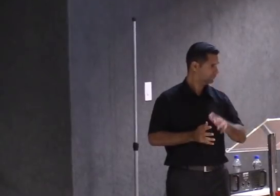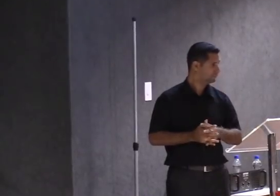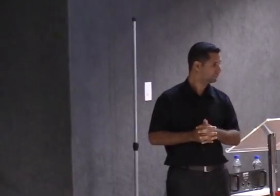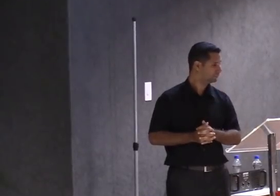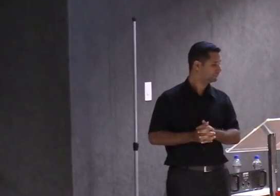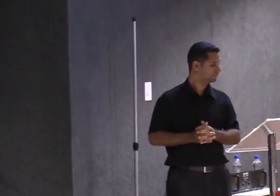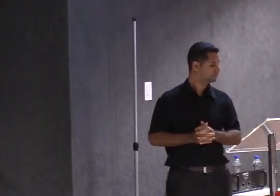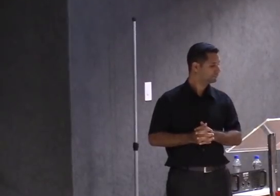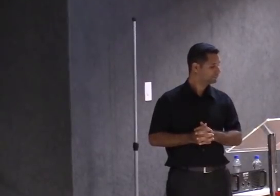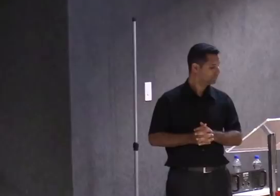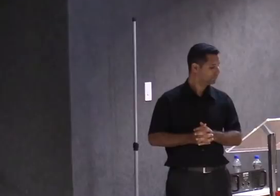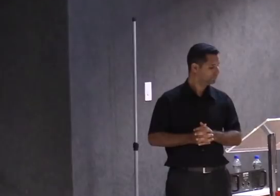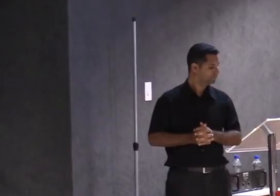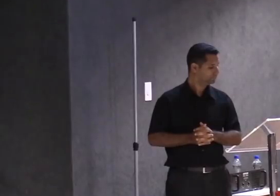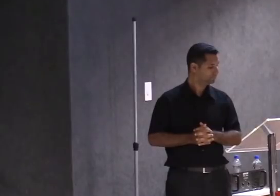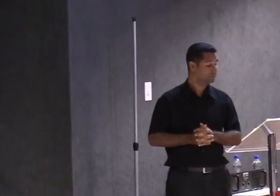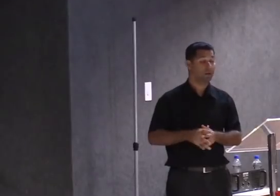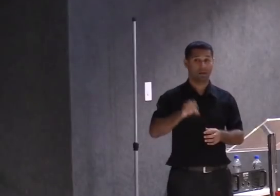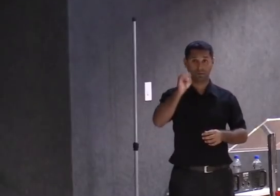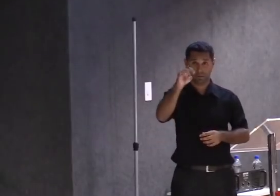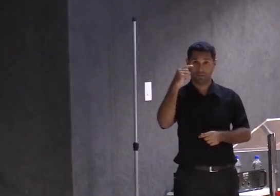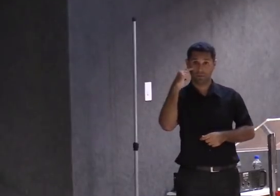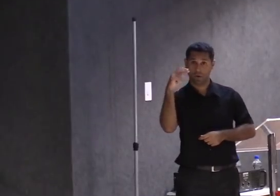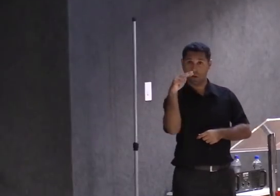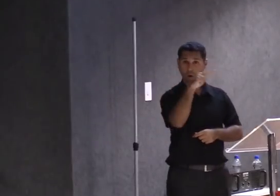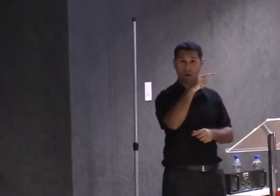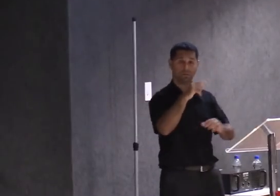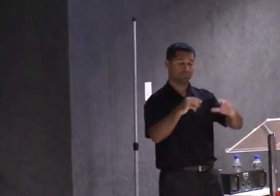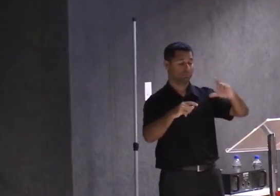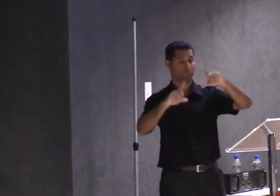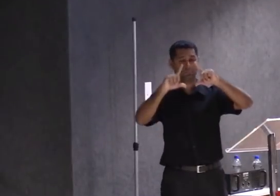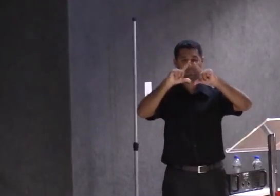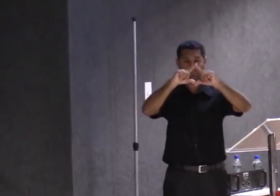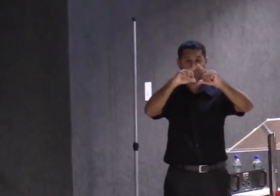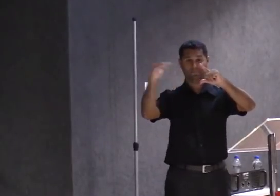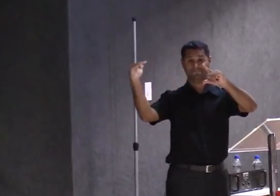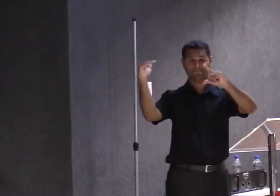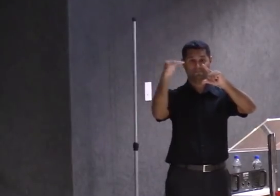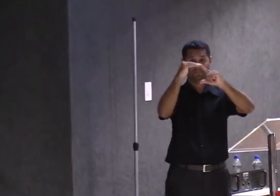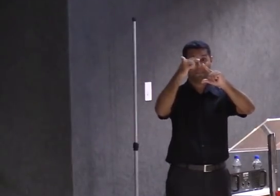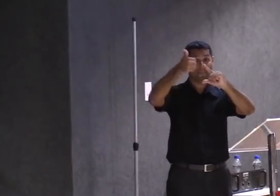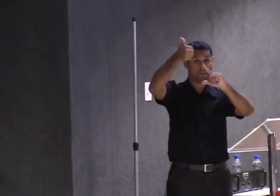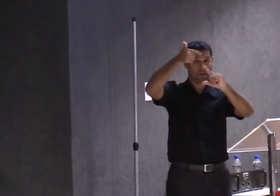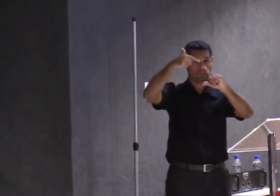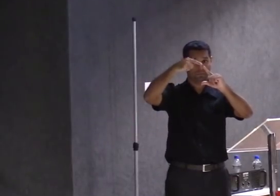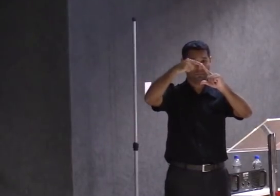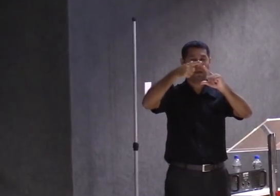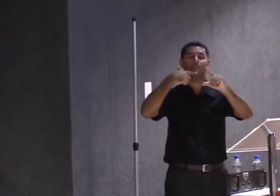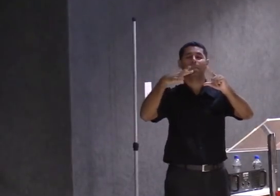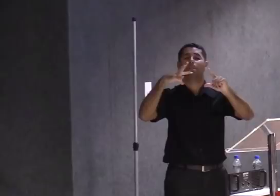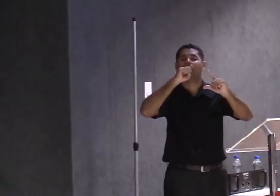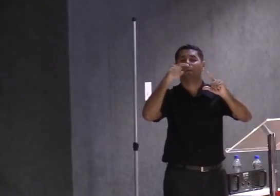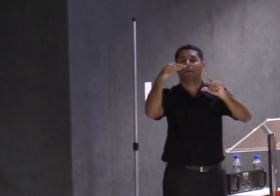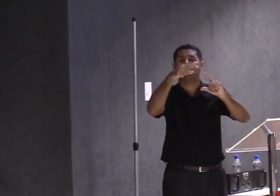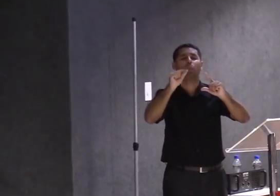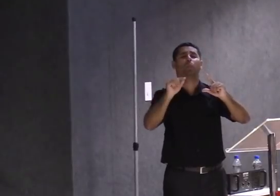and demonstrations. Se a gente olha na parte de cima, no topo da nossa pirâmide, a gente percebe que